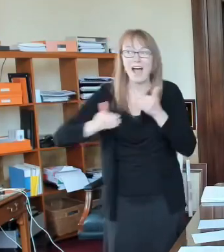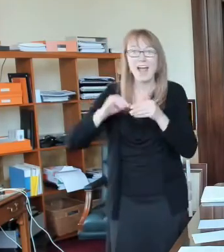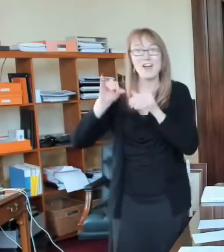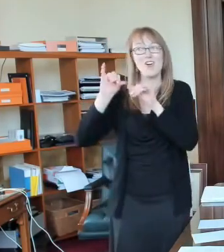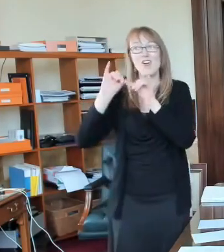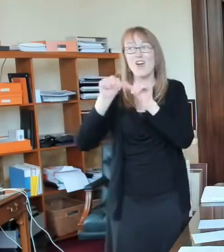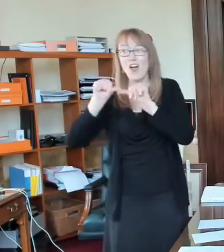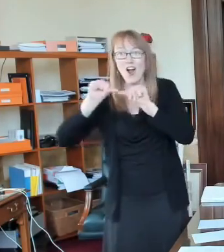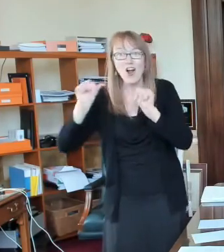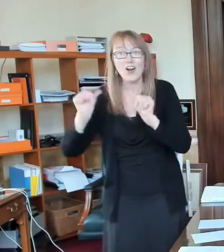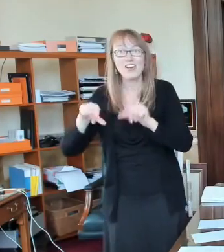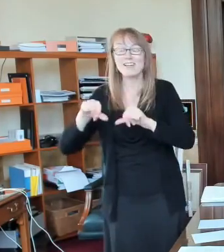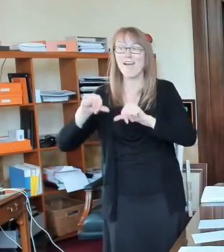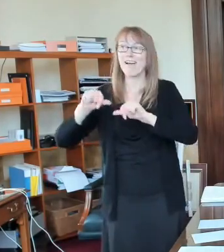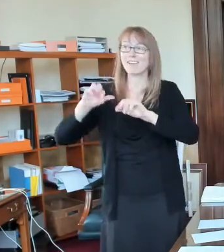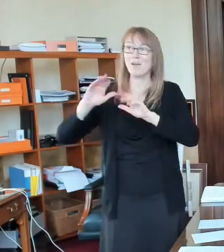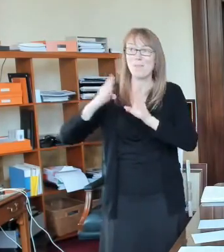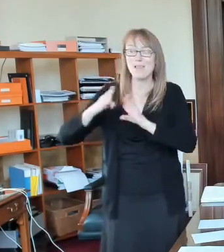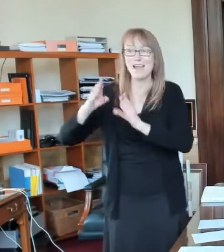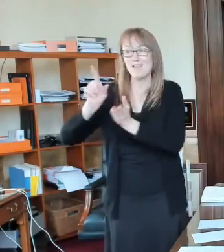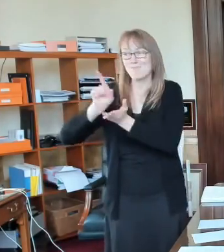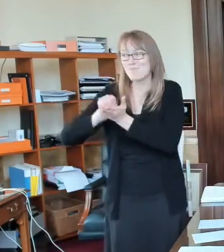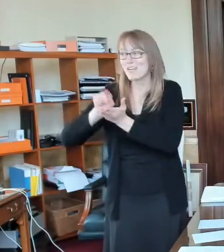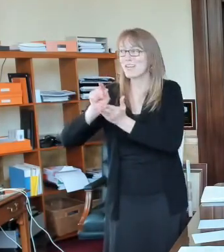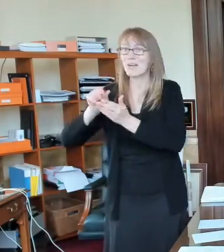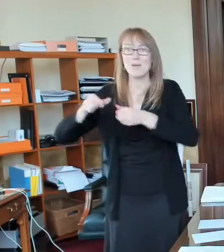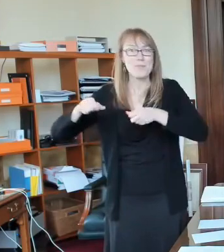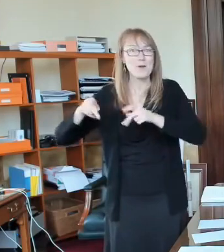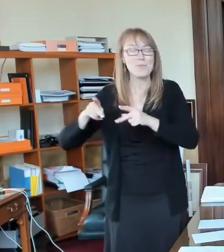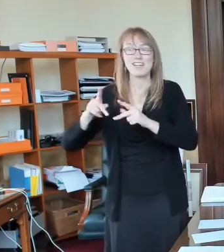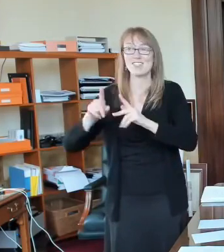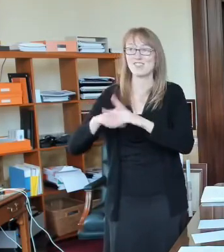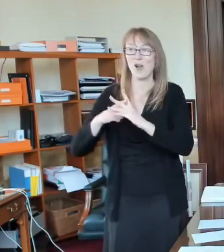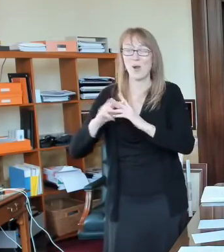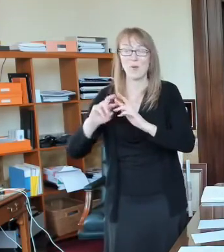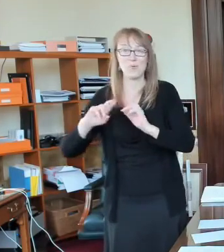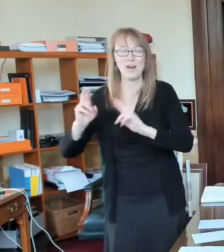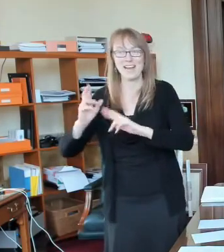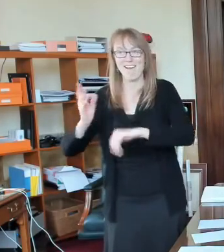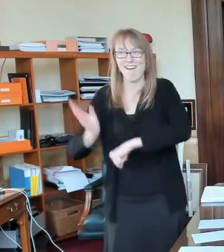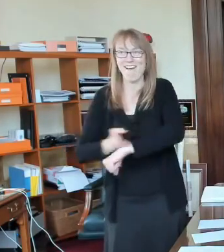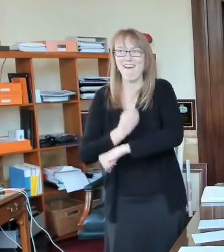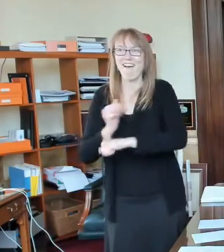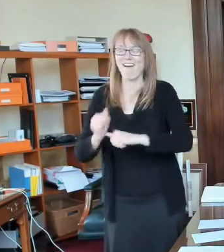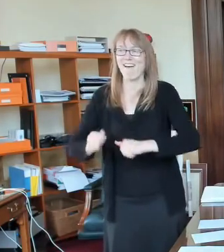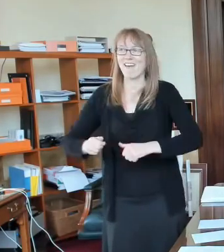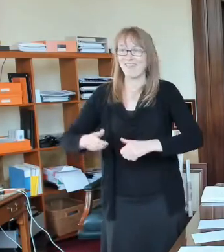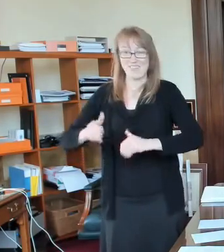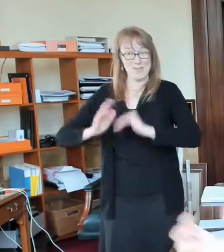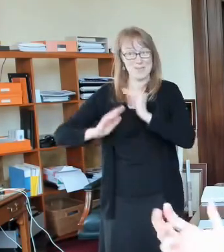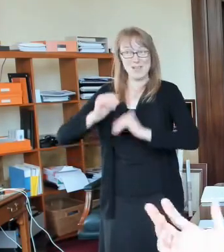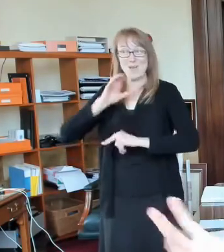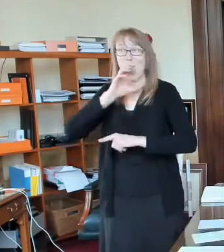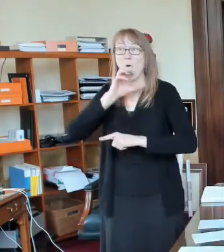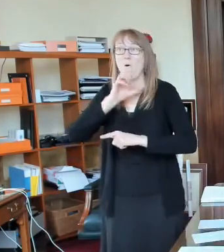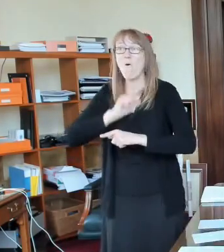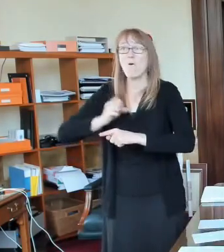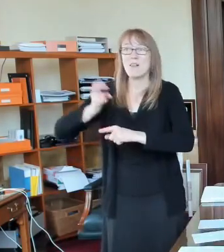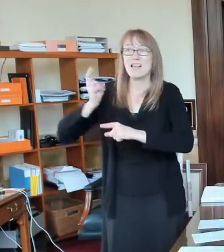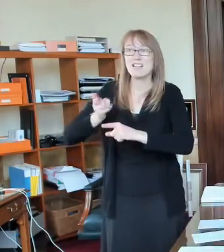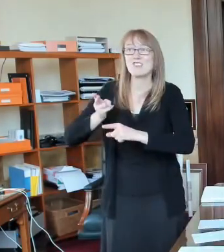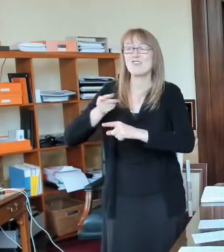plans, they had building permits. It was just being worked on to restore this old historic building, and so